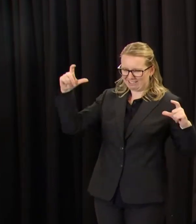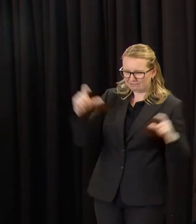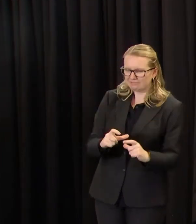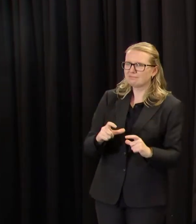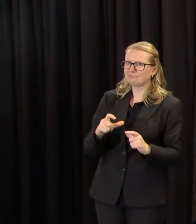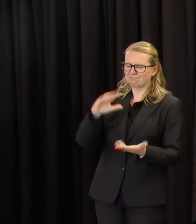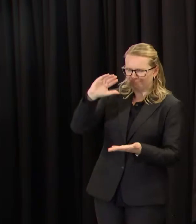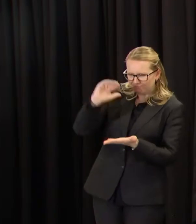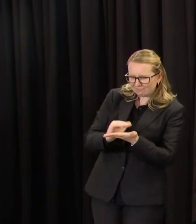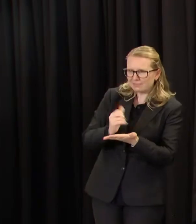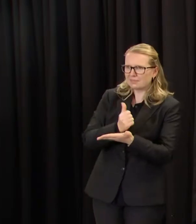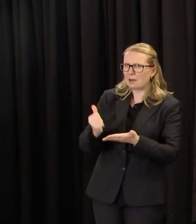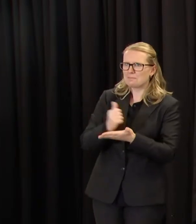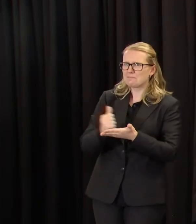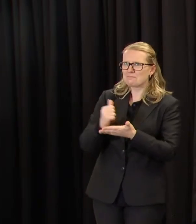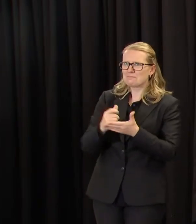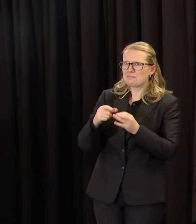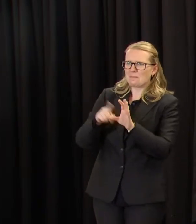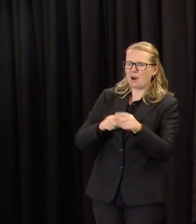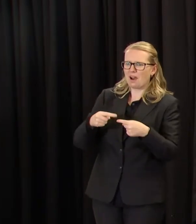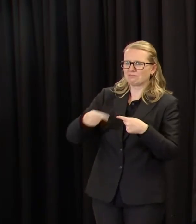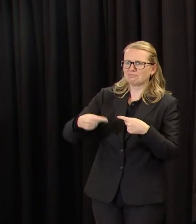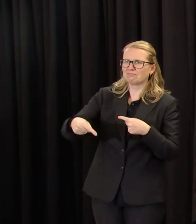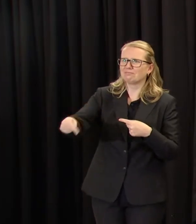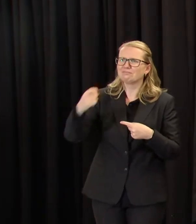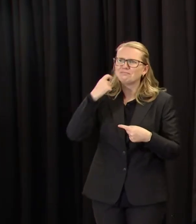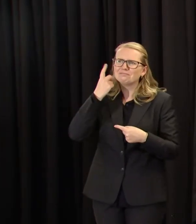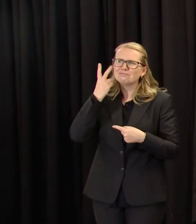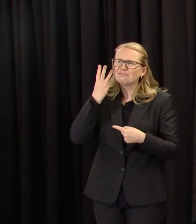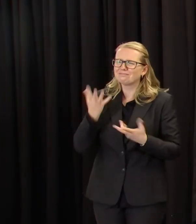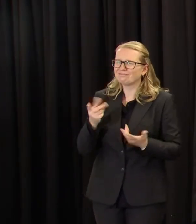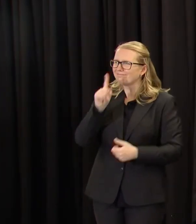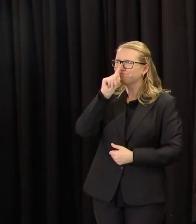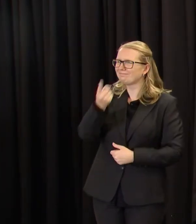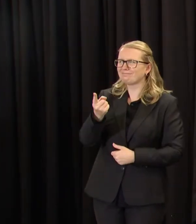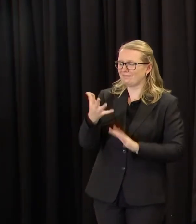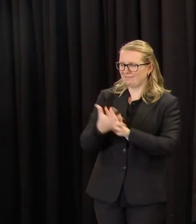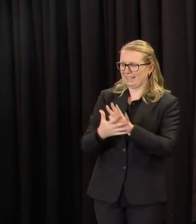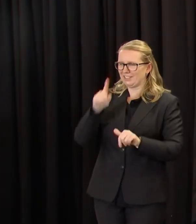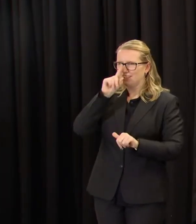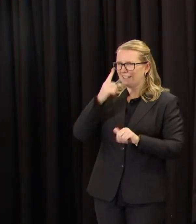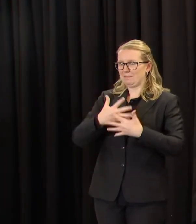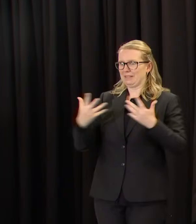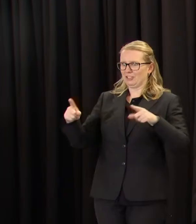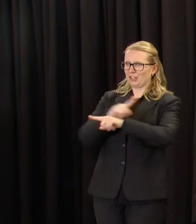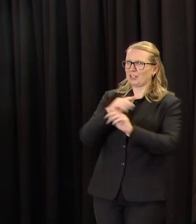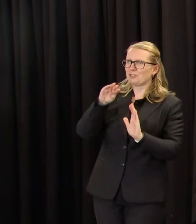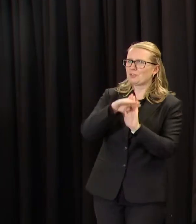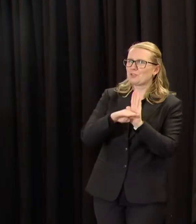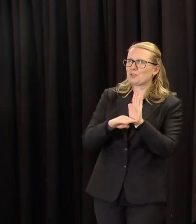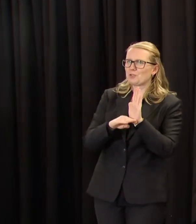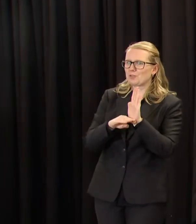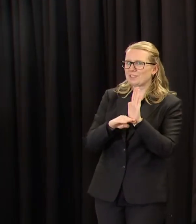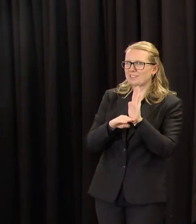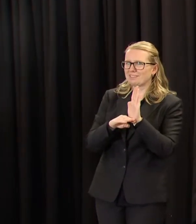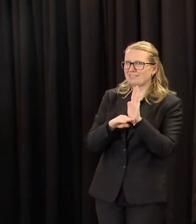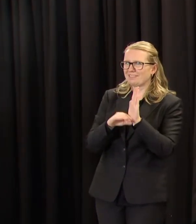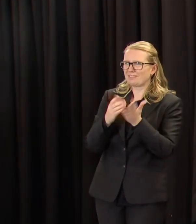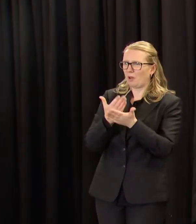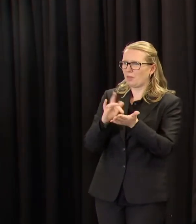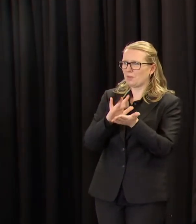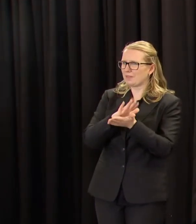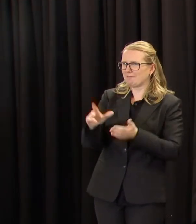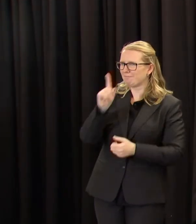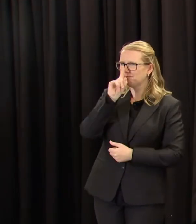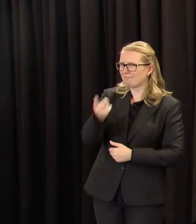numbers, and they're all isolating away for us to safely be able to have big changes to the rules on in just a couple of days' time. But